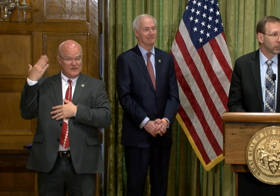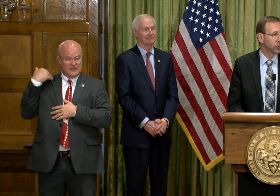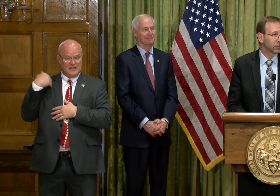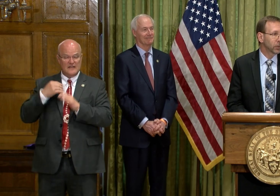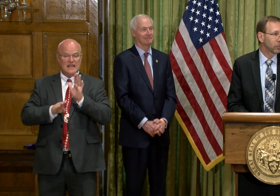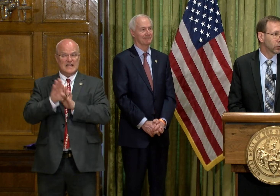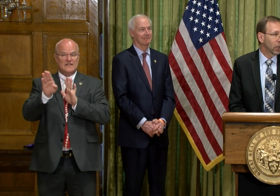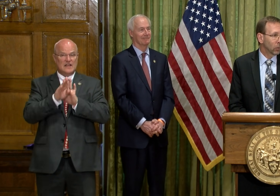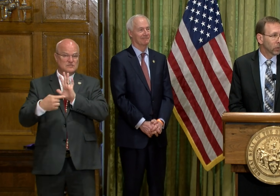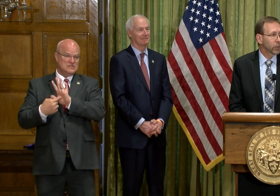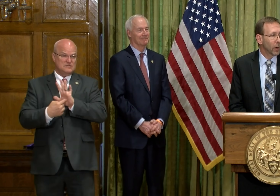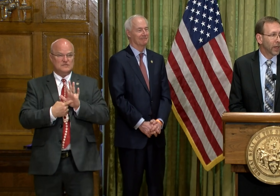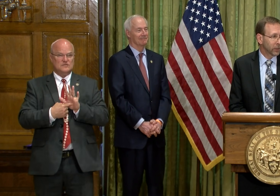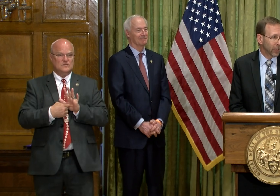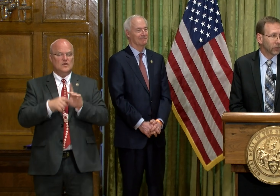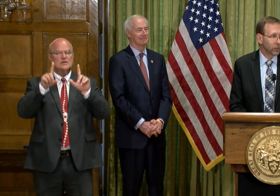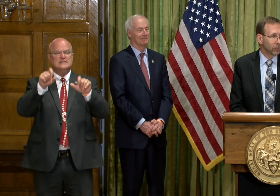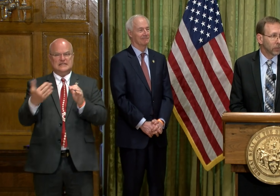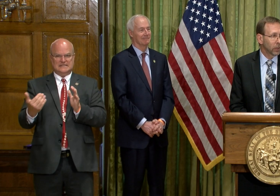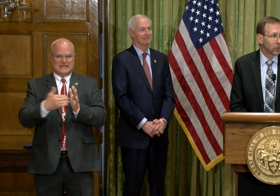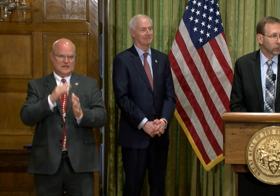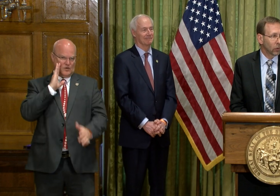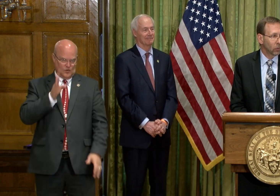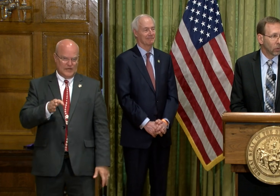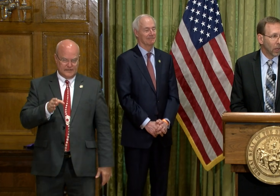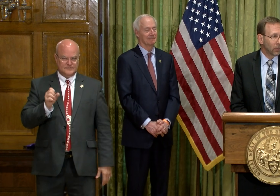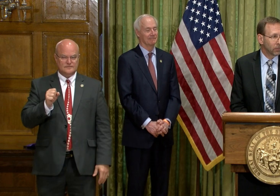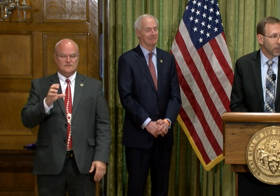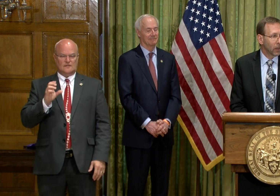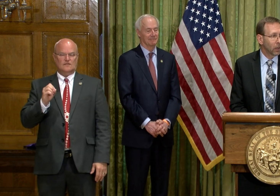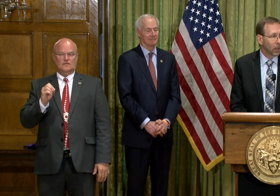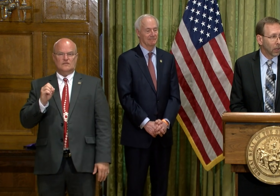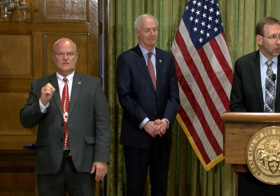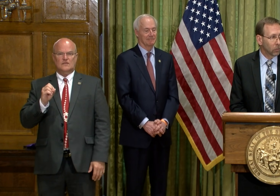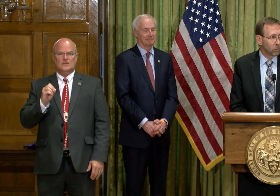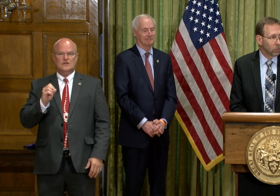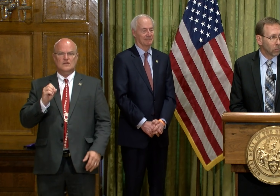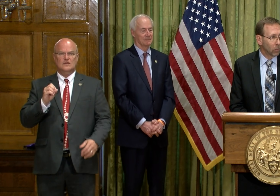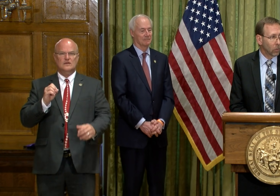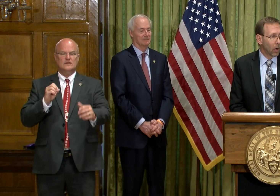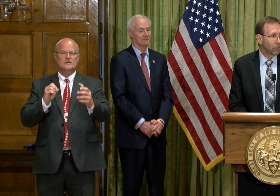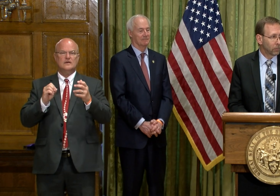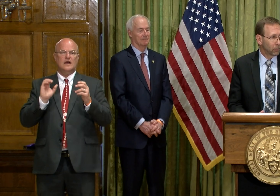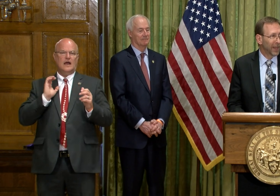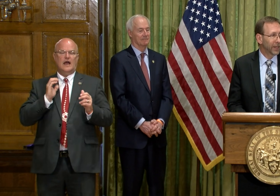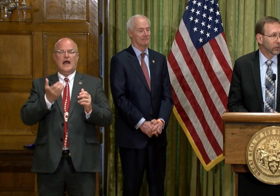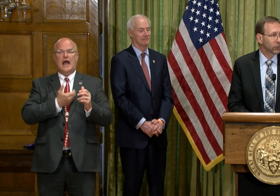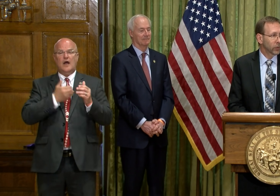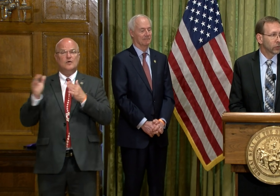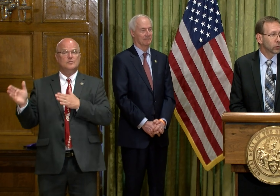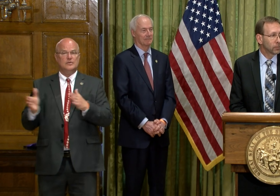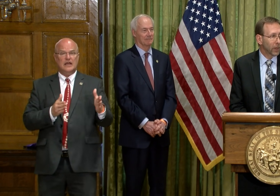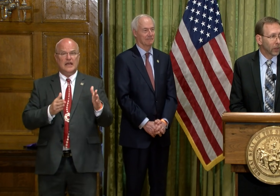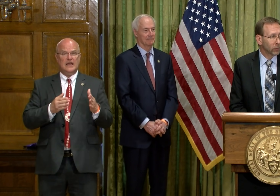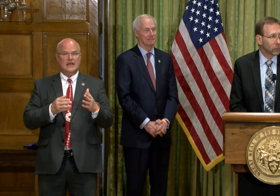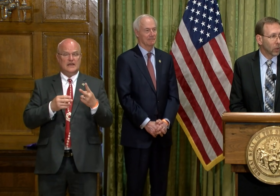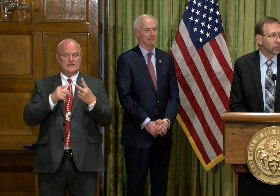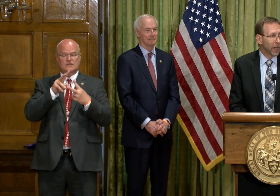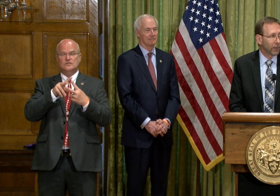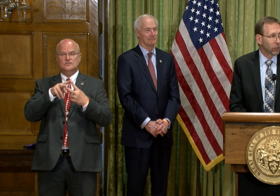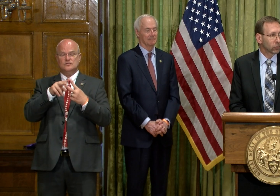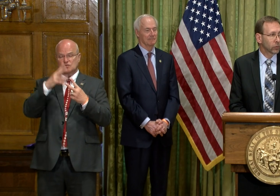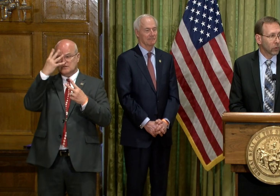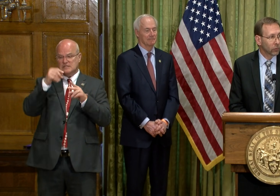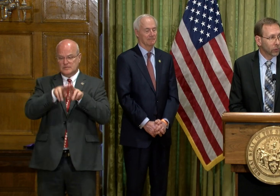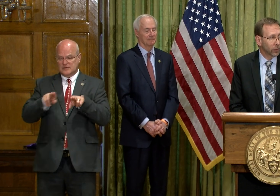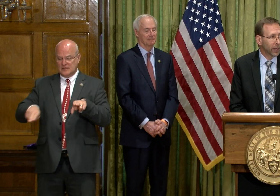if they develop symptoms, we're going to go ahead and test them. So our plan is for these two barracks, and we